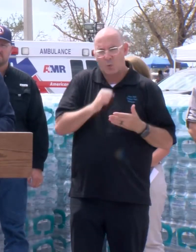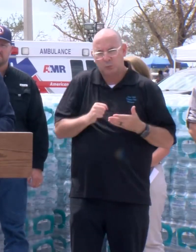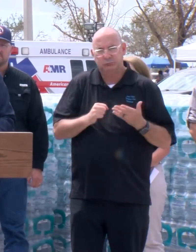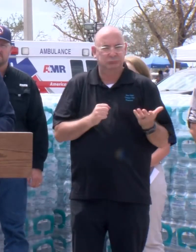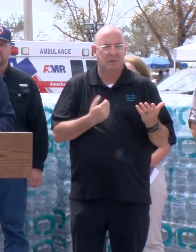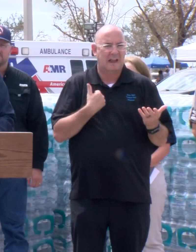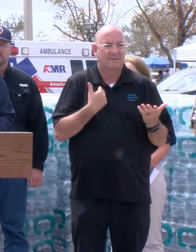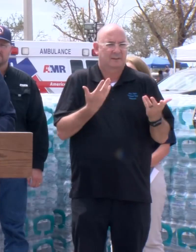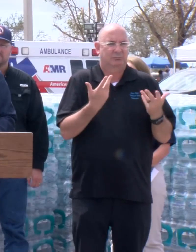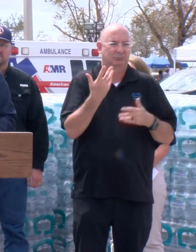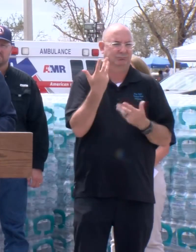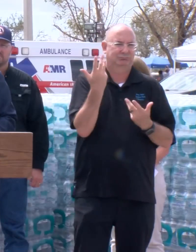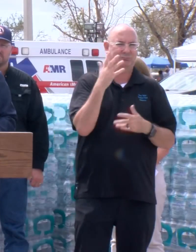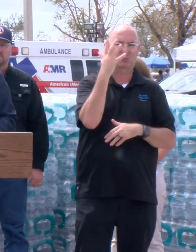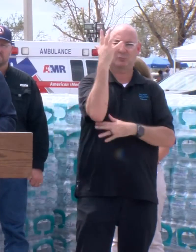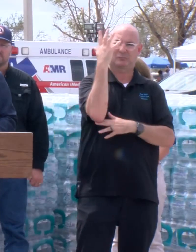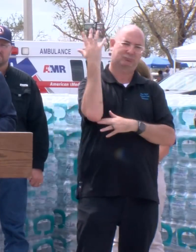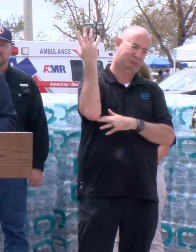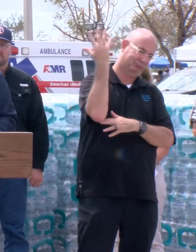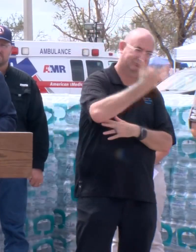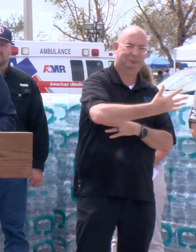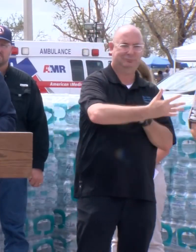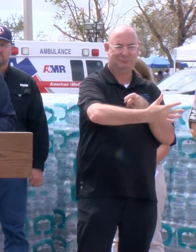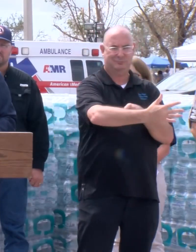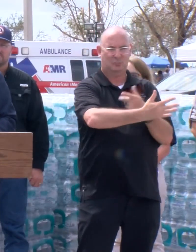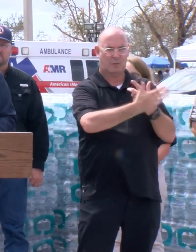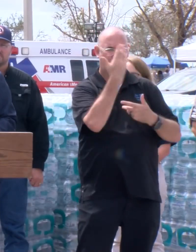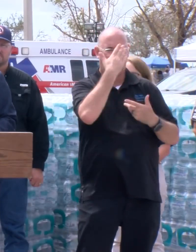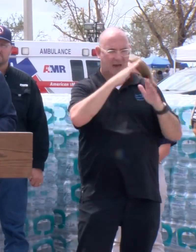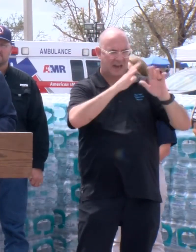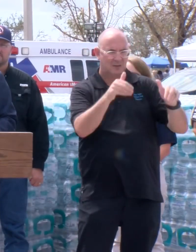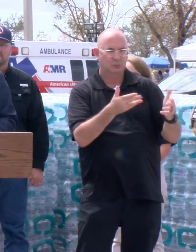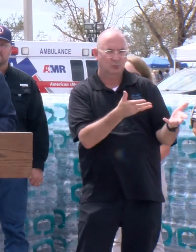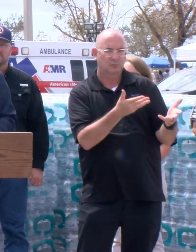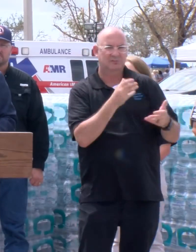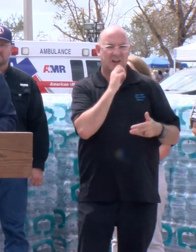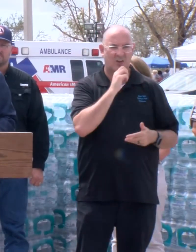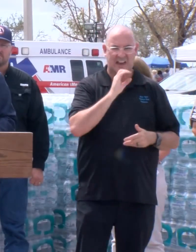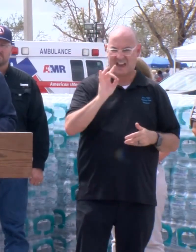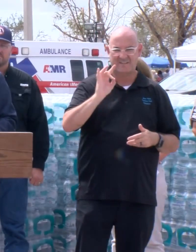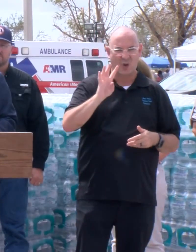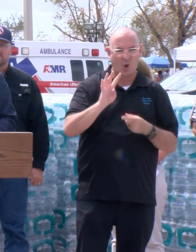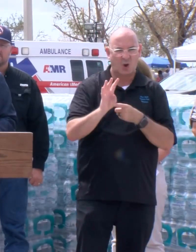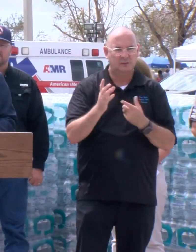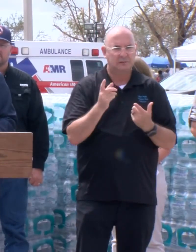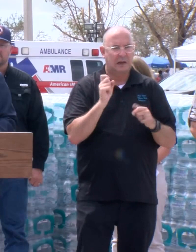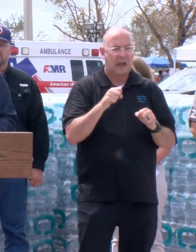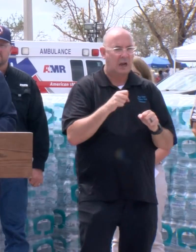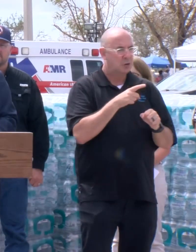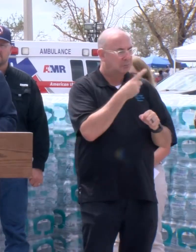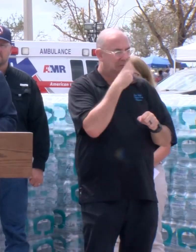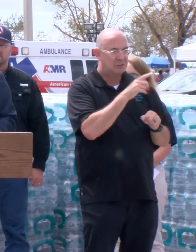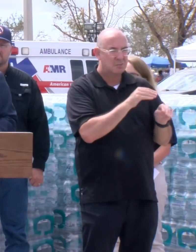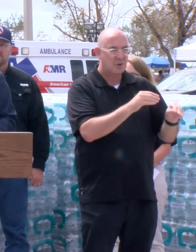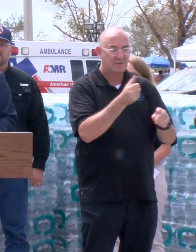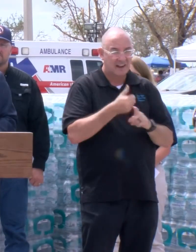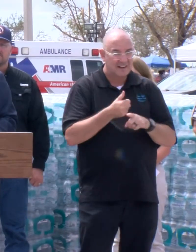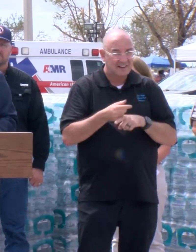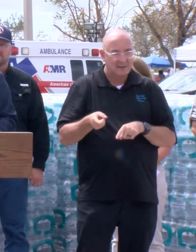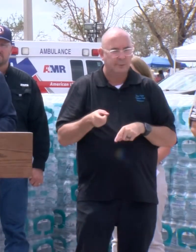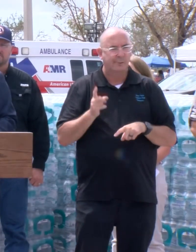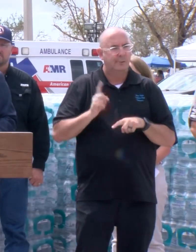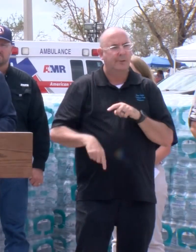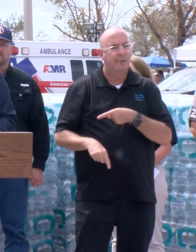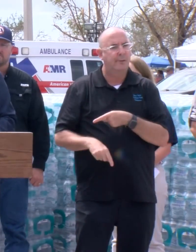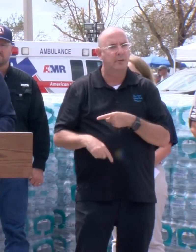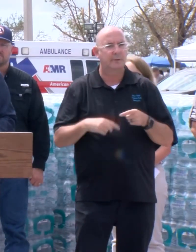front yard, and you're 84 years old, are you just gonna be able to move that by yourself? No, you need people to come help you. So you have Rubicon,